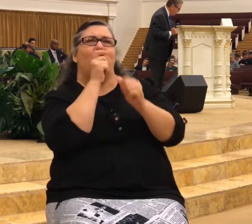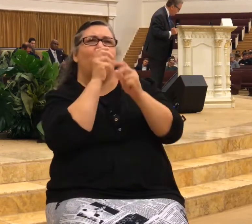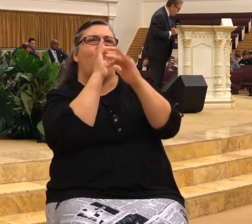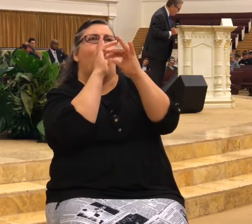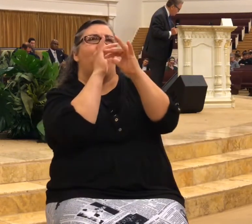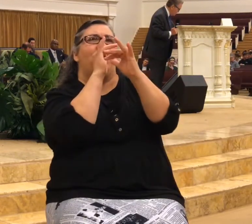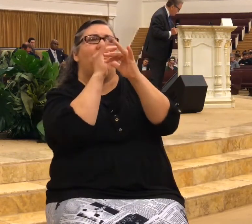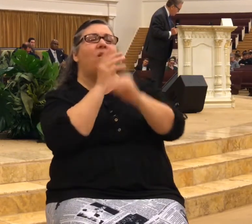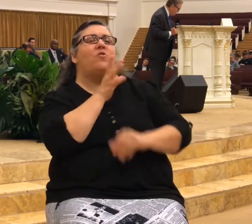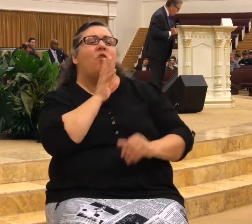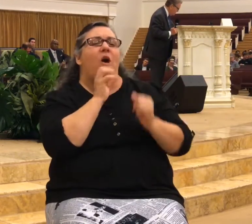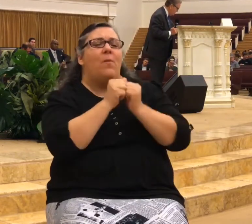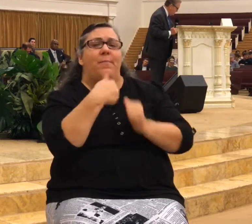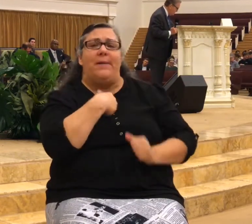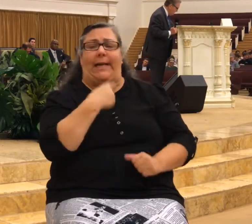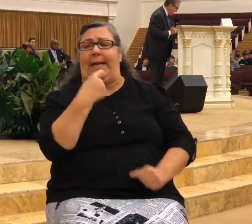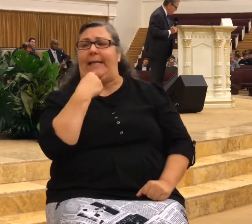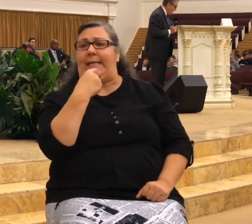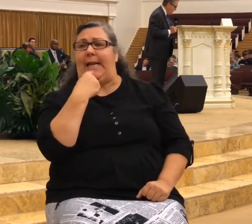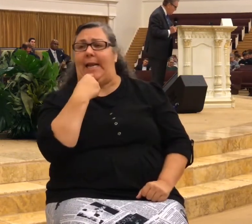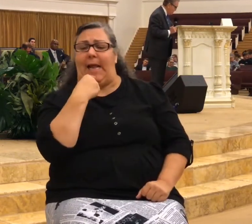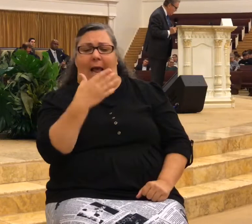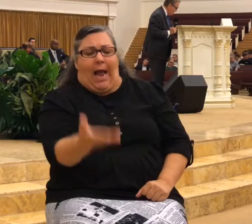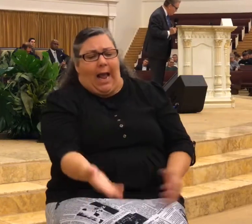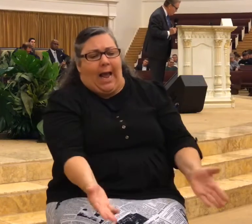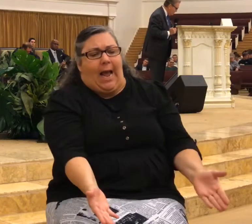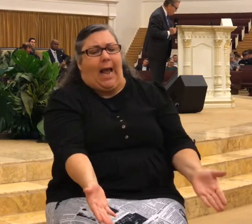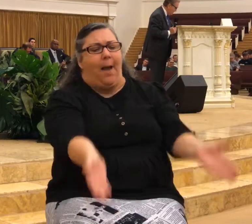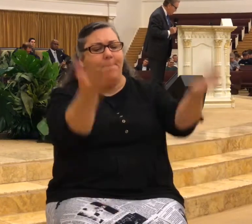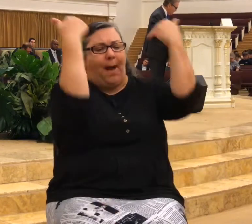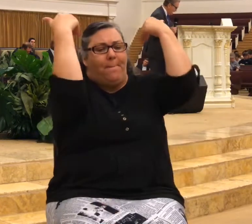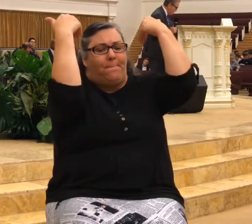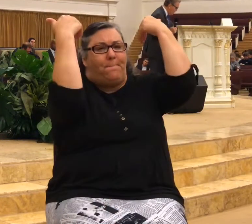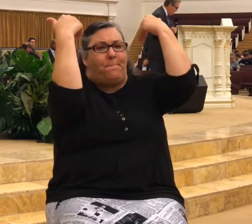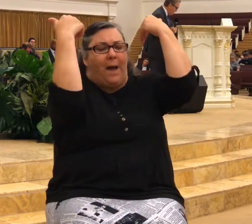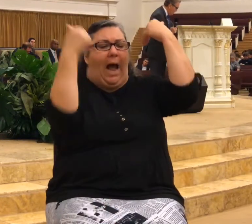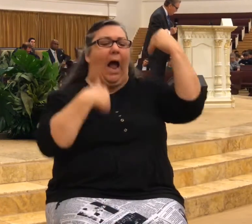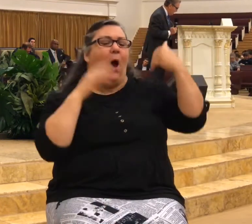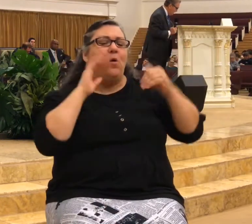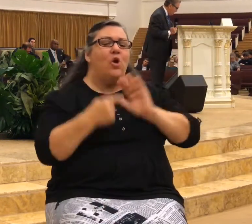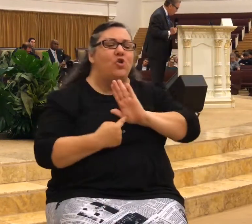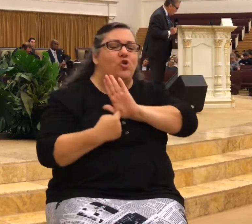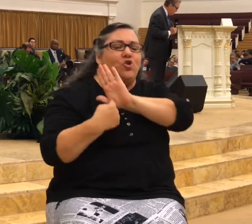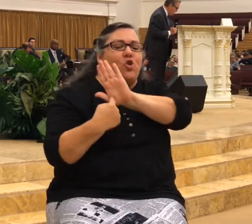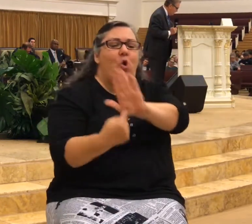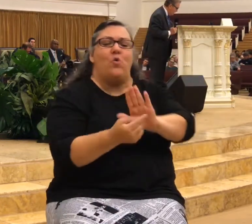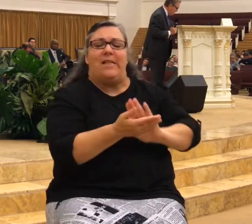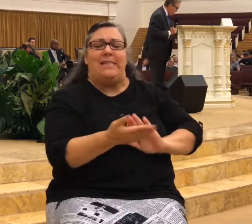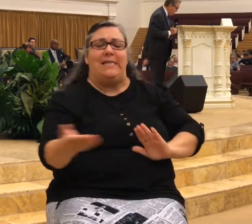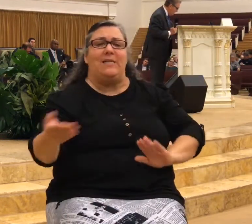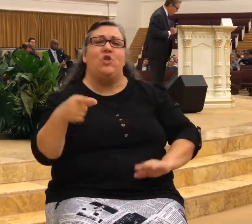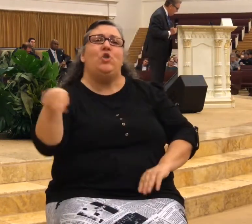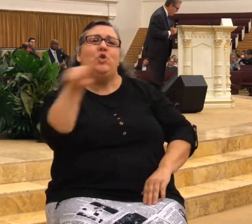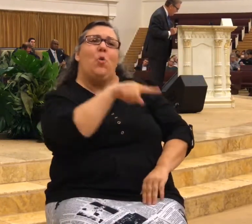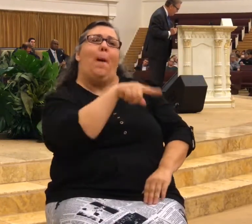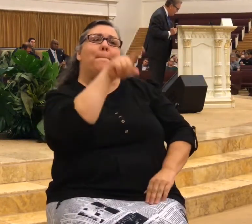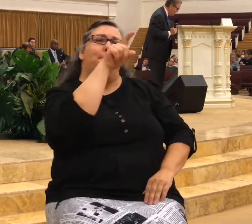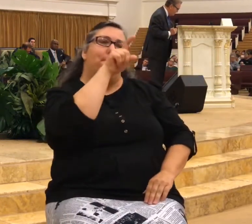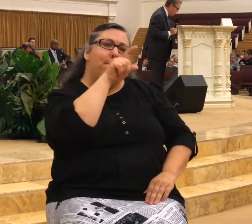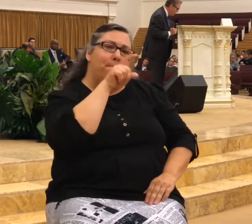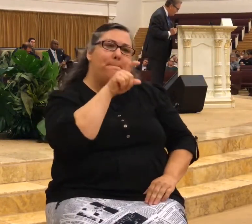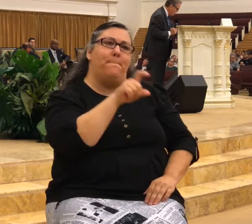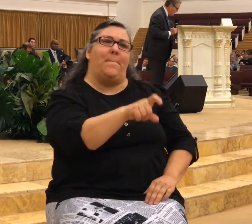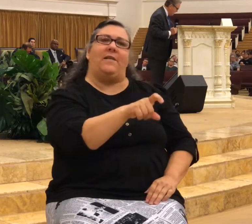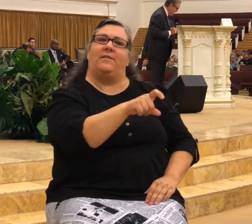talking with me, which said, come up hither, and I will show thee things which must be